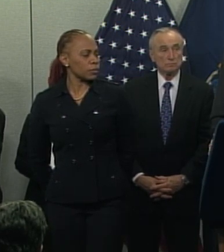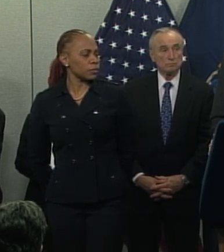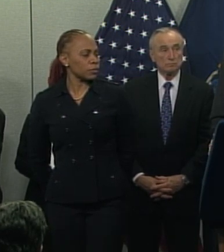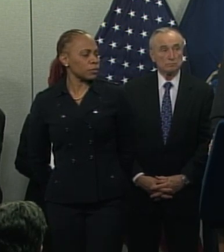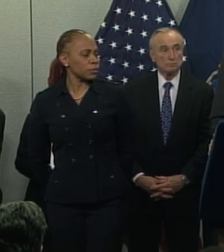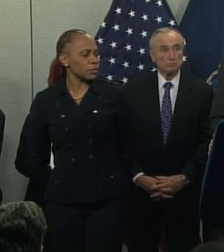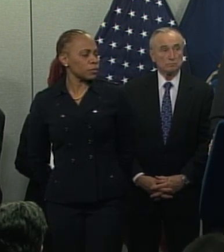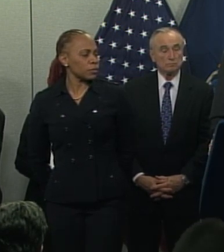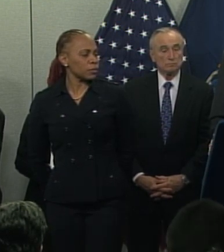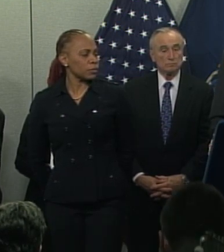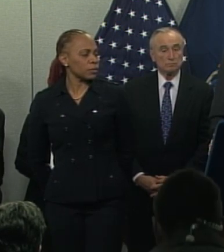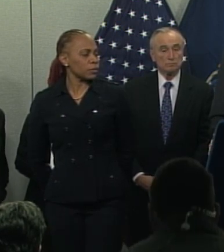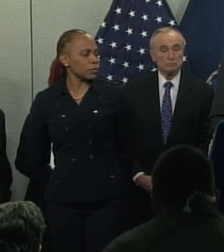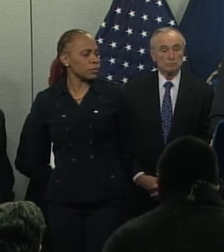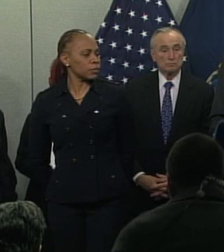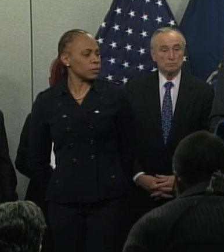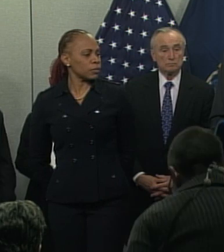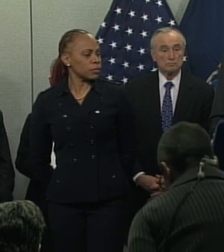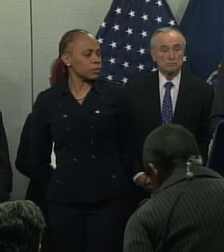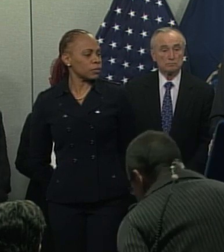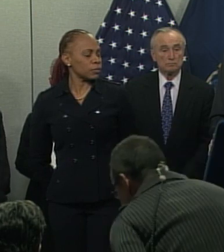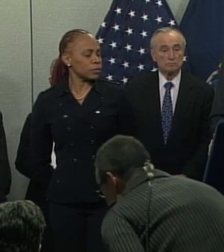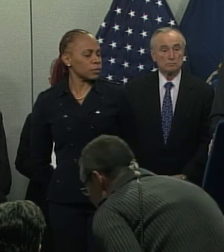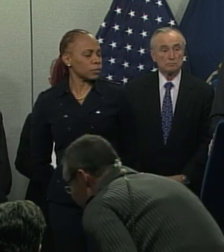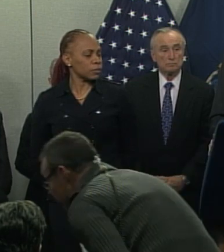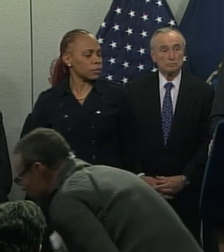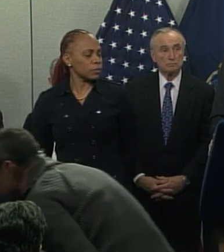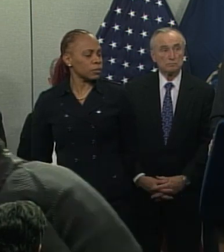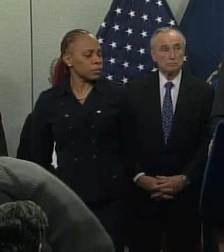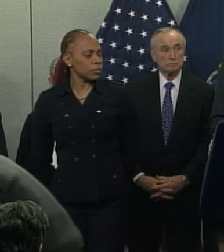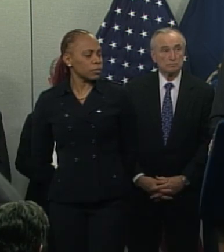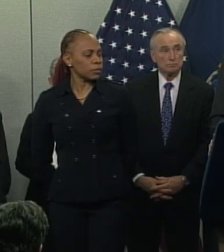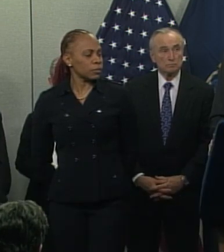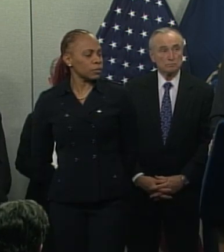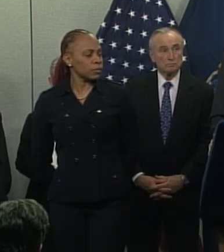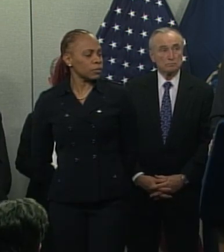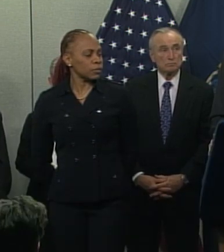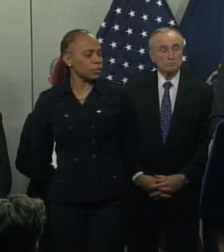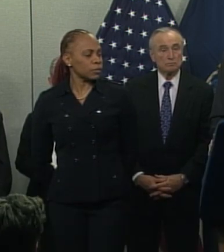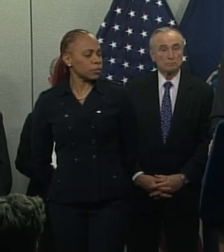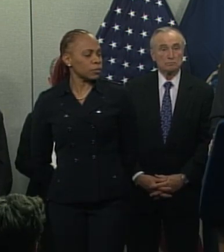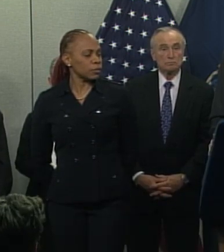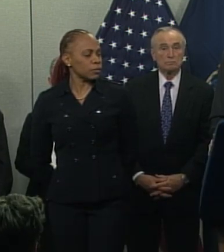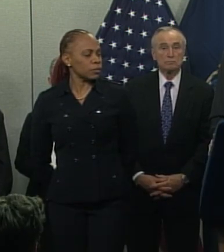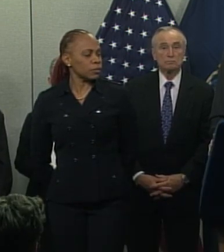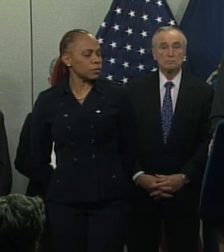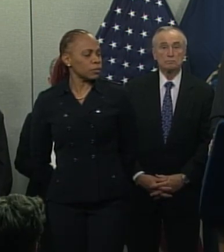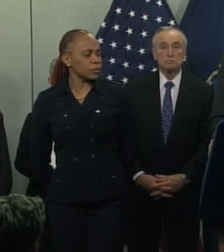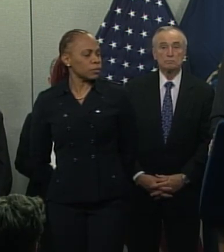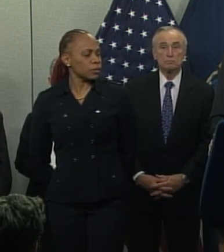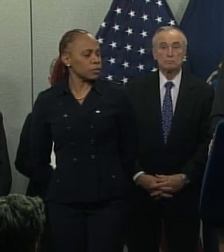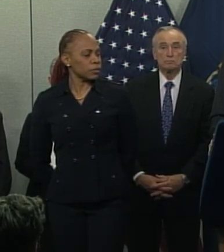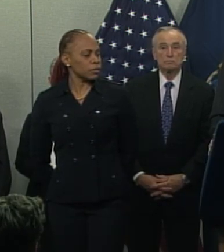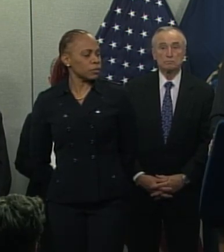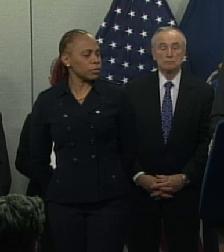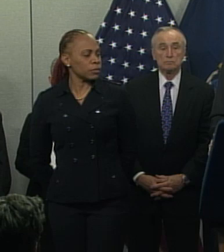a mantenerse fuera de las vías a menos que sea absolutamente